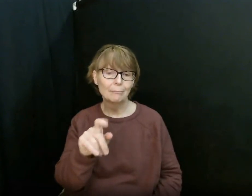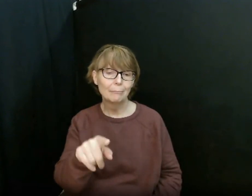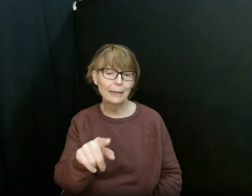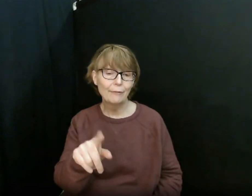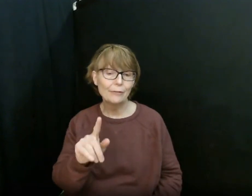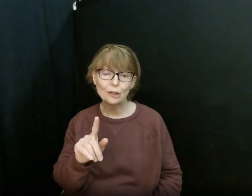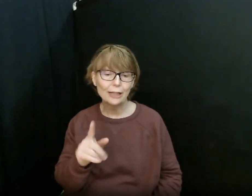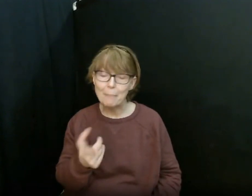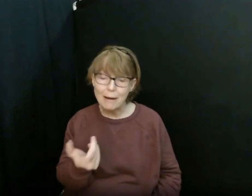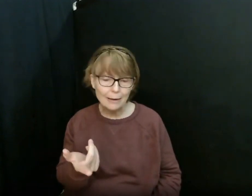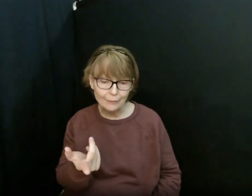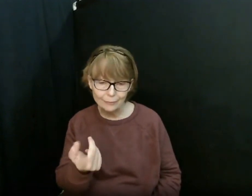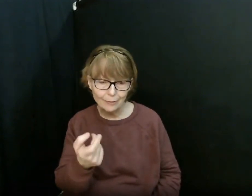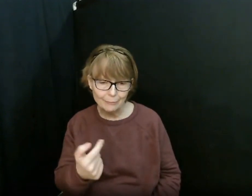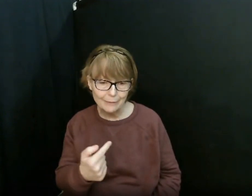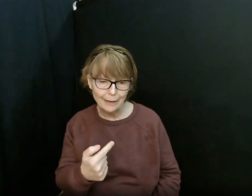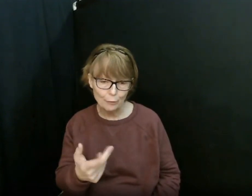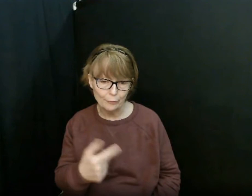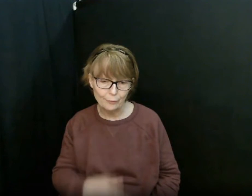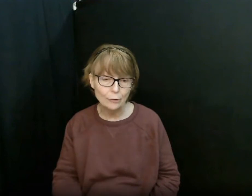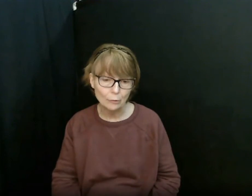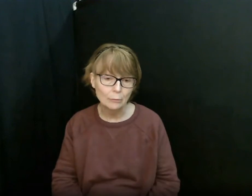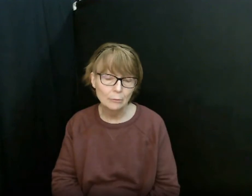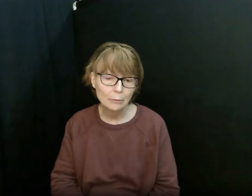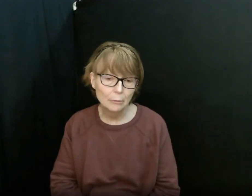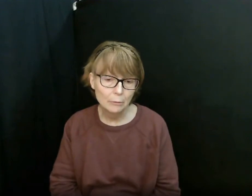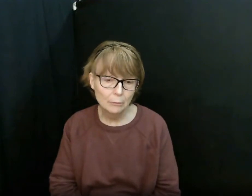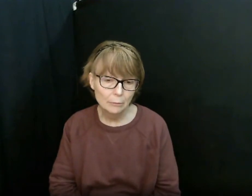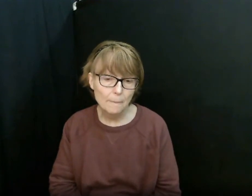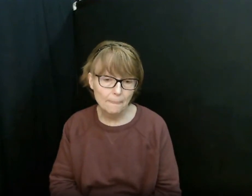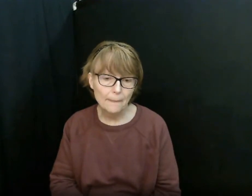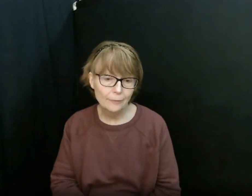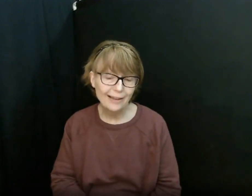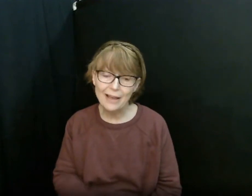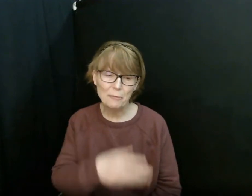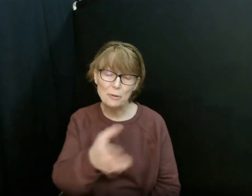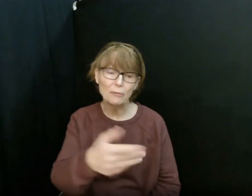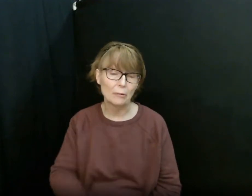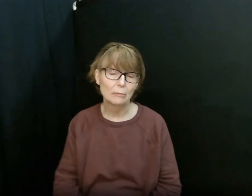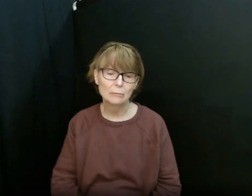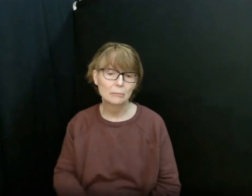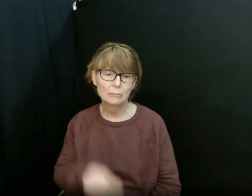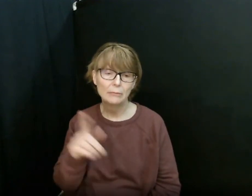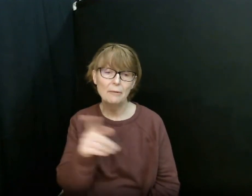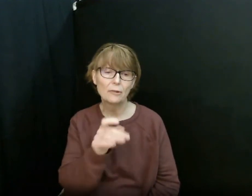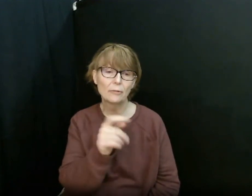but if it doesn't look like mine, that doesn't mean that I don't understand you. Uh-huh. Okay. See, and that was beautiful. Okay. That